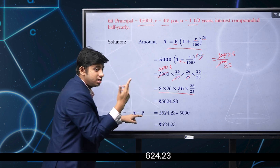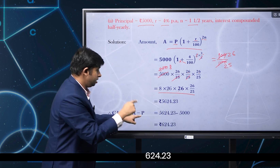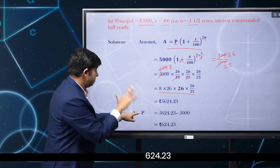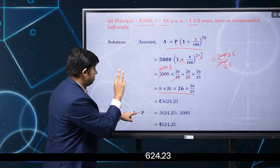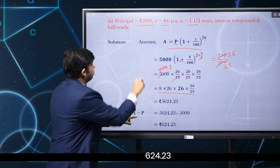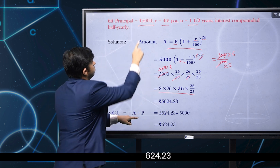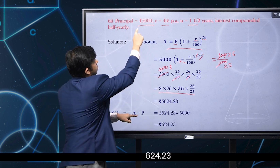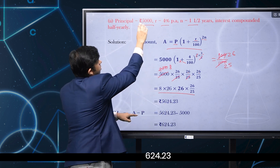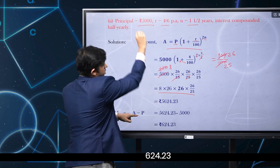624.23.